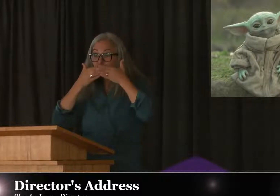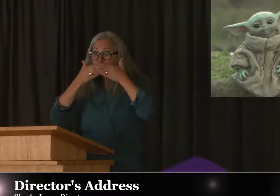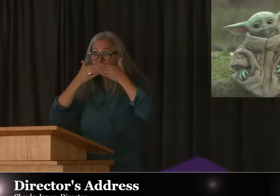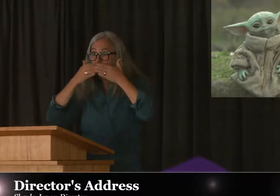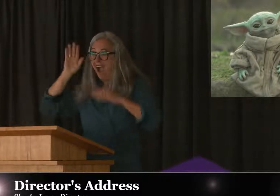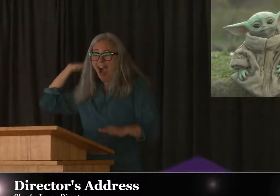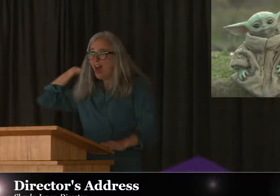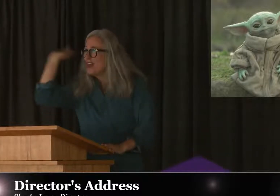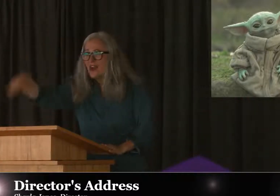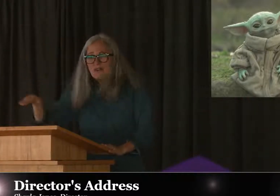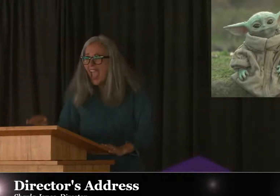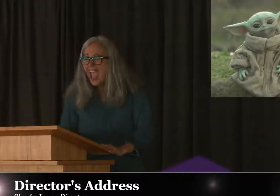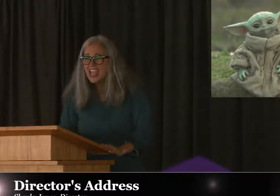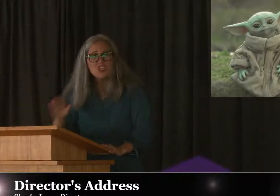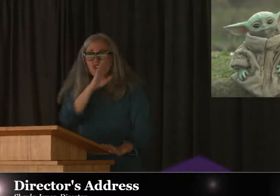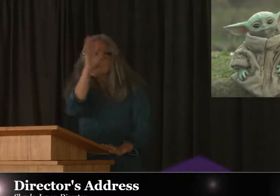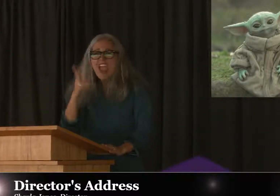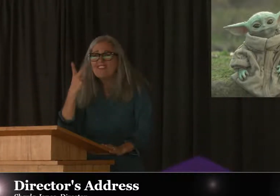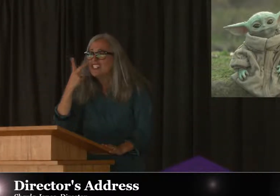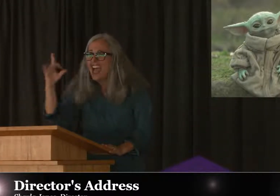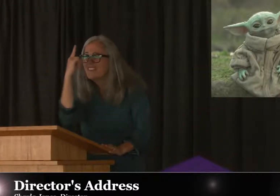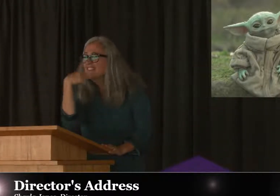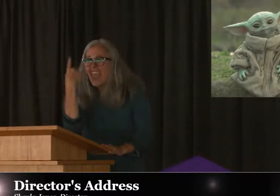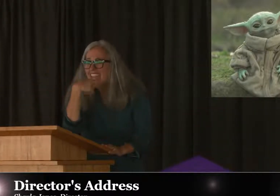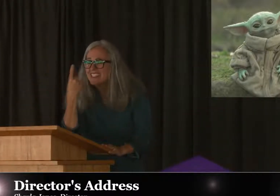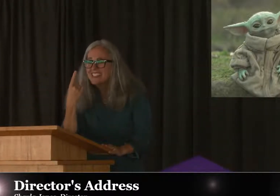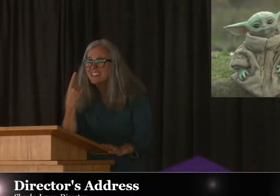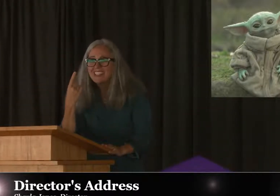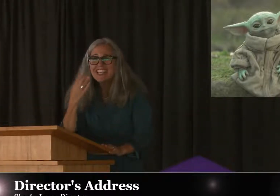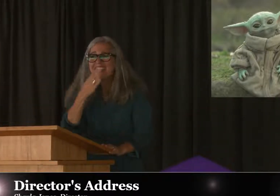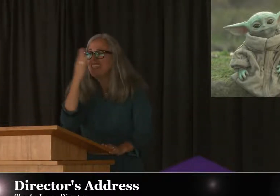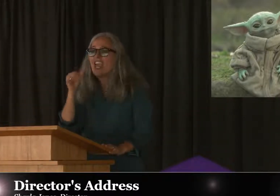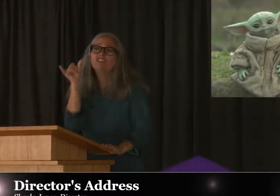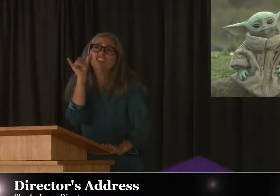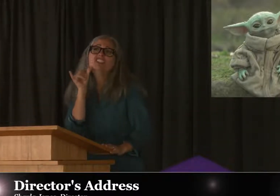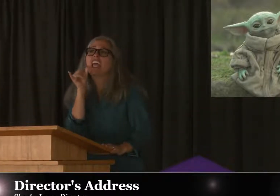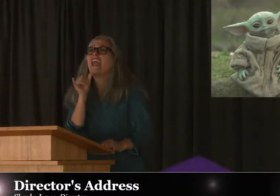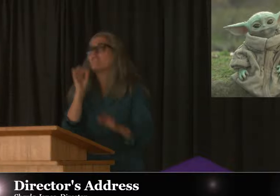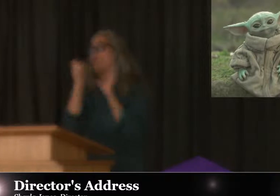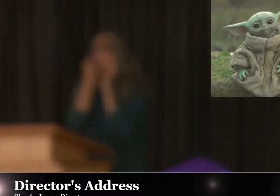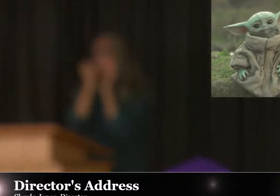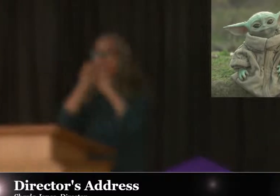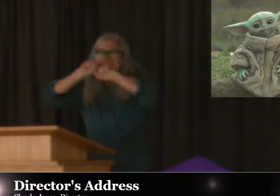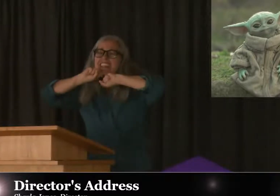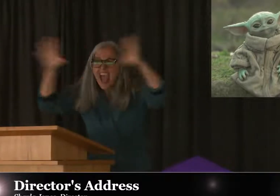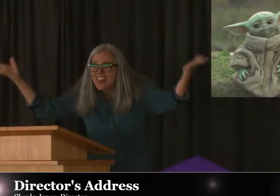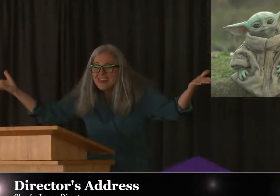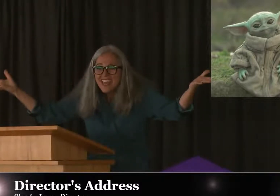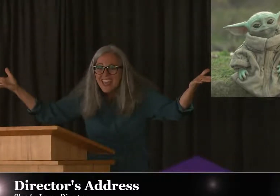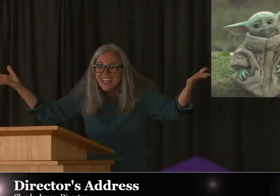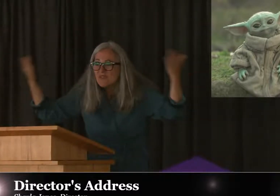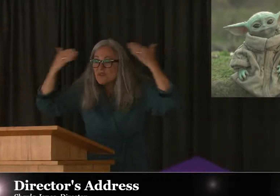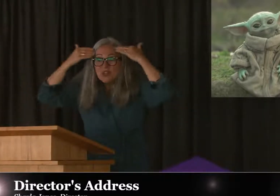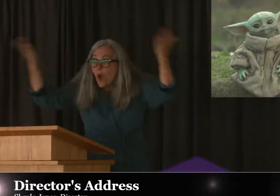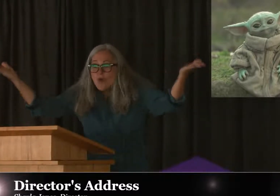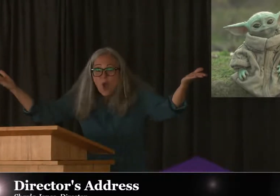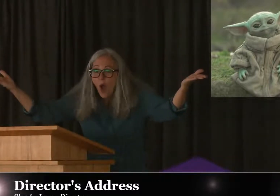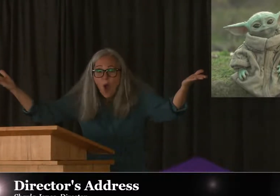Mando wore a helmet through the whole series. You never saw his face. You don't know if he's shaved, does he wear lipstick, who knows? Nobody